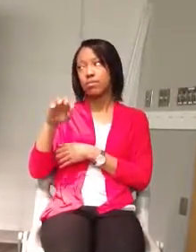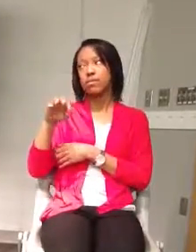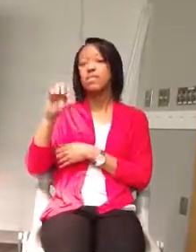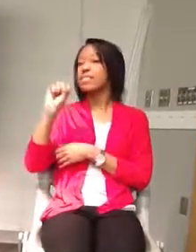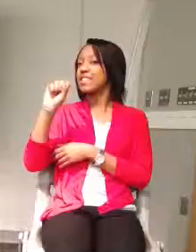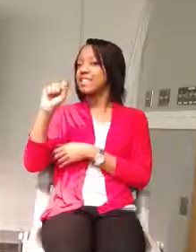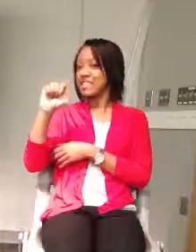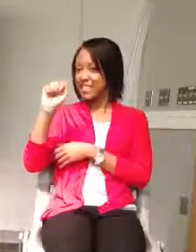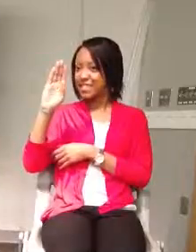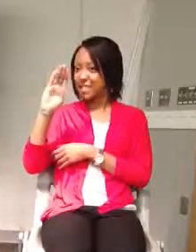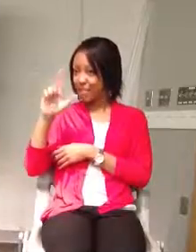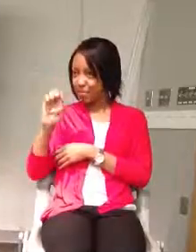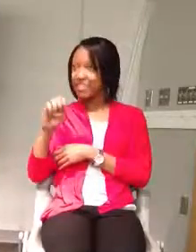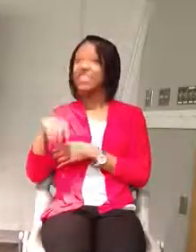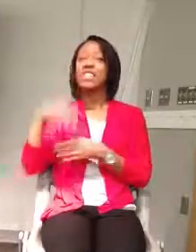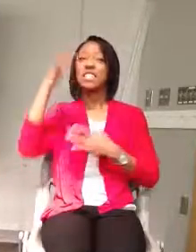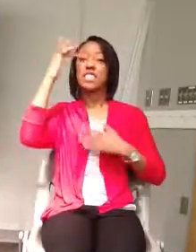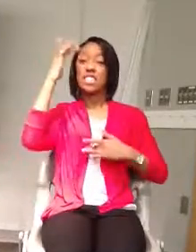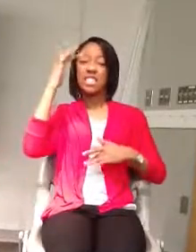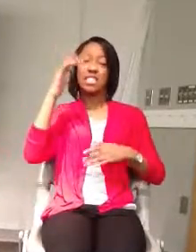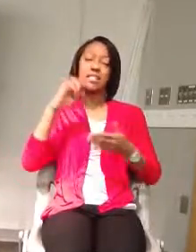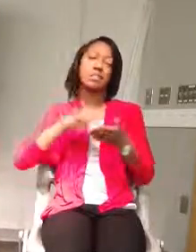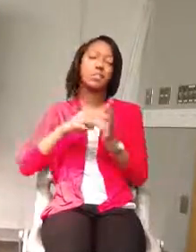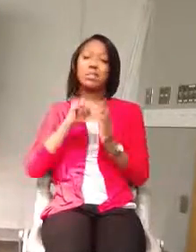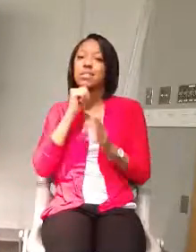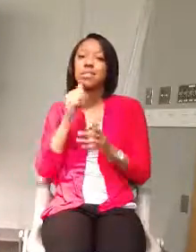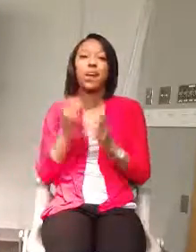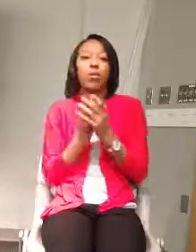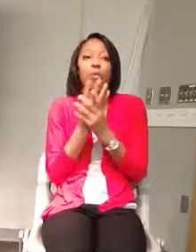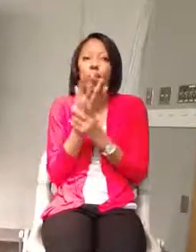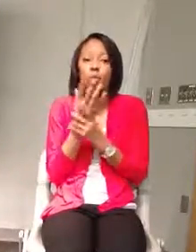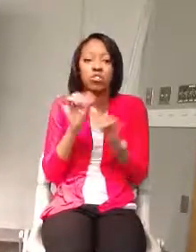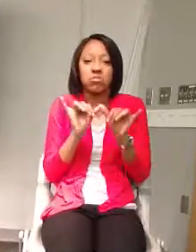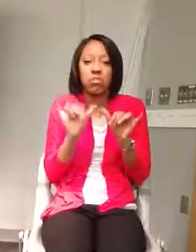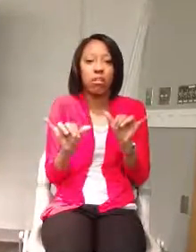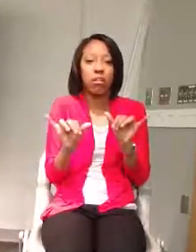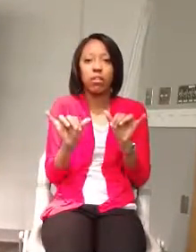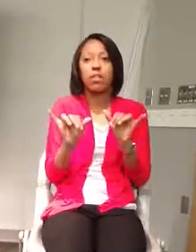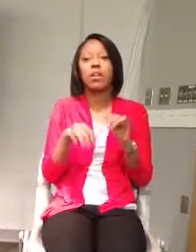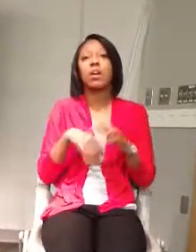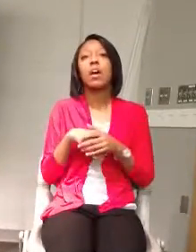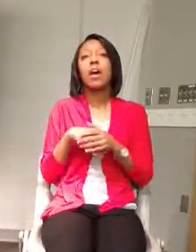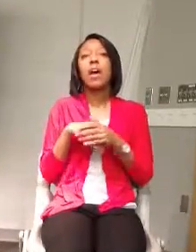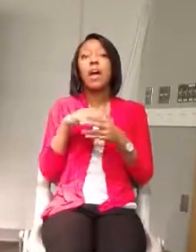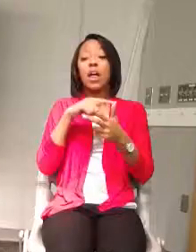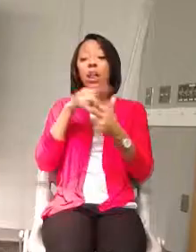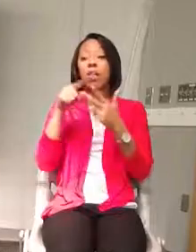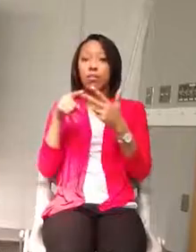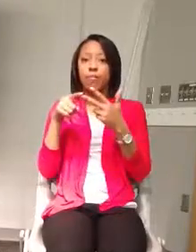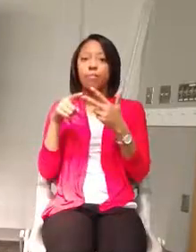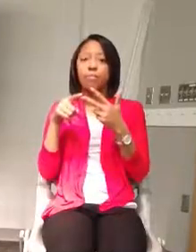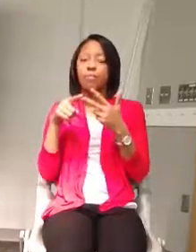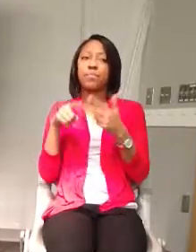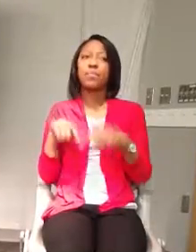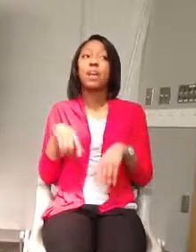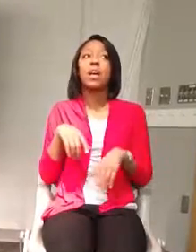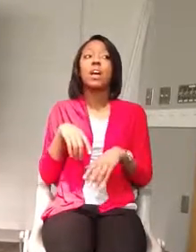stable, or progressive disease. Now, there is a latency period between